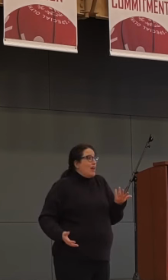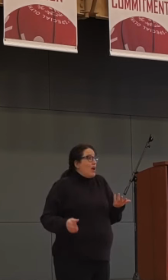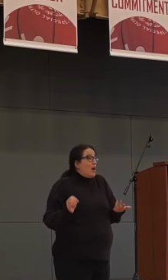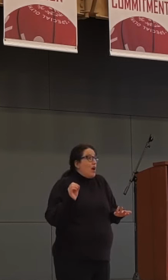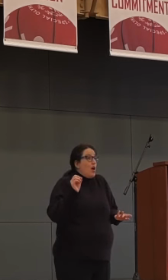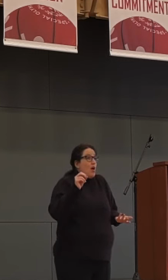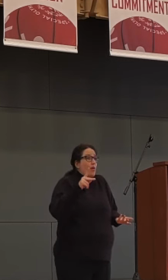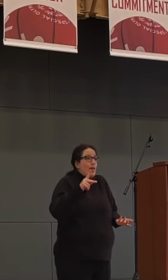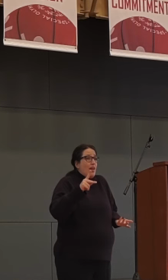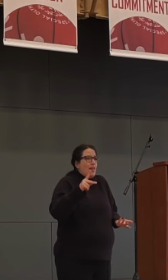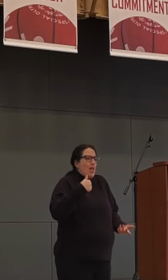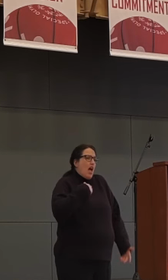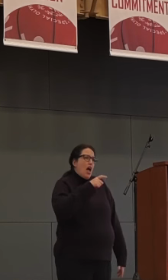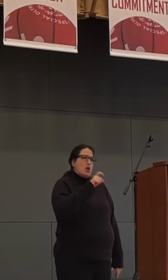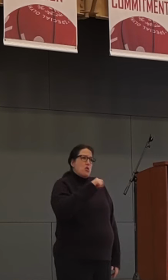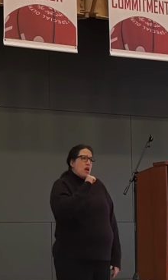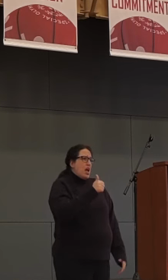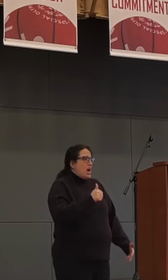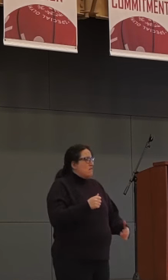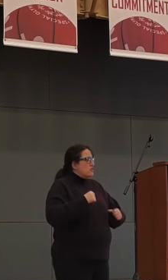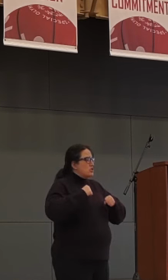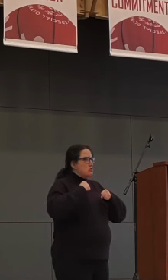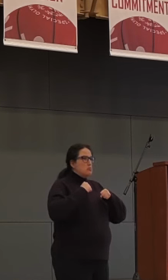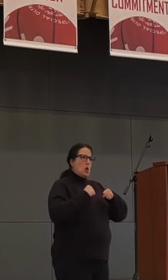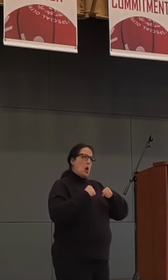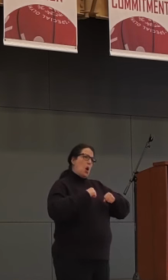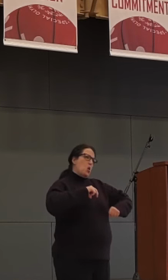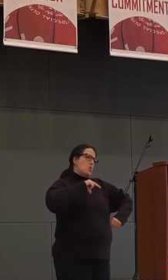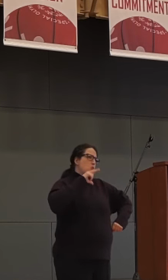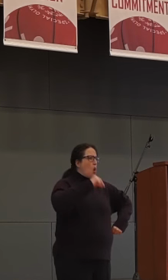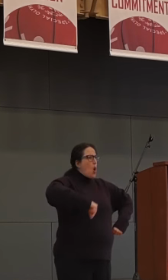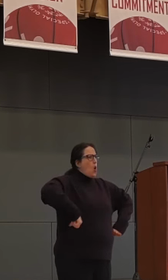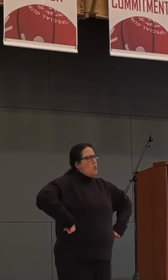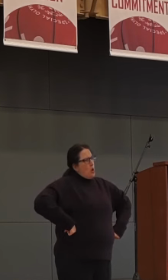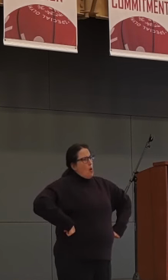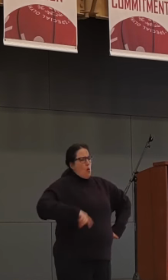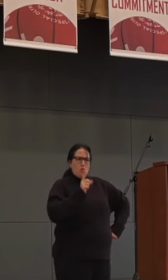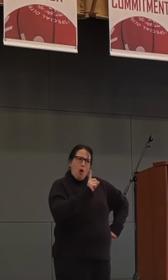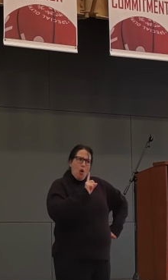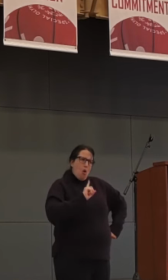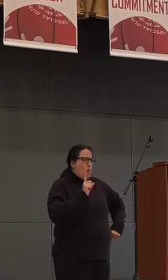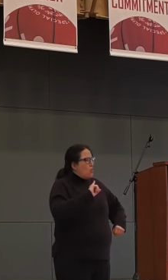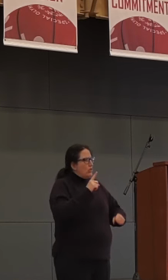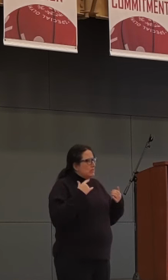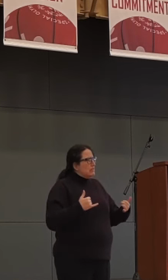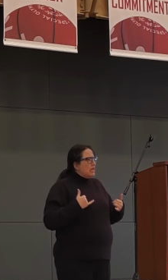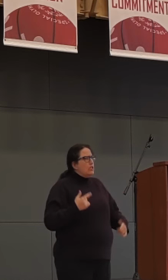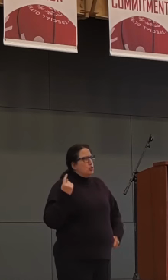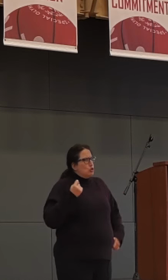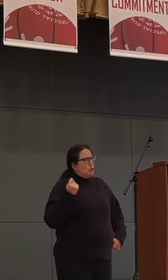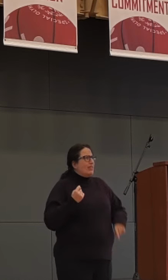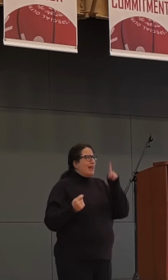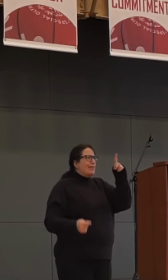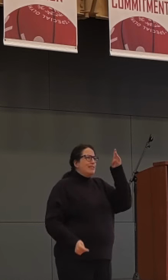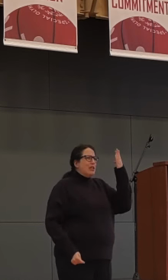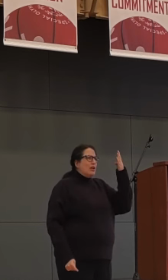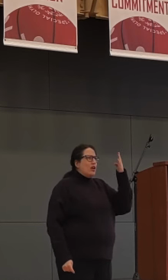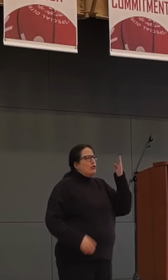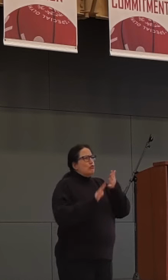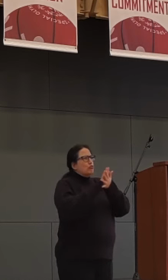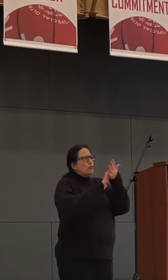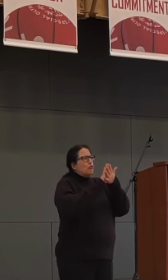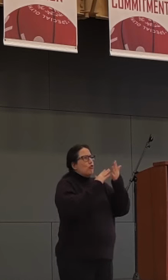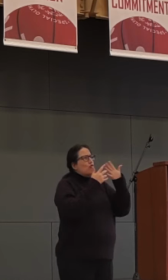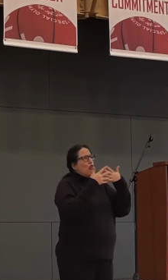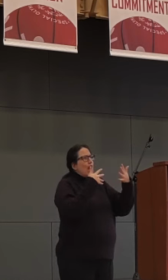Right? I don't have to force them. No. Today is Tuesday and the sky is gray.